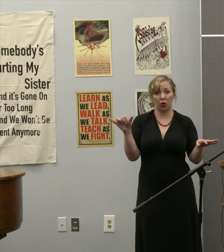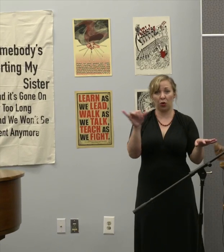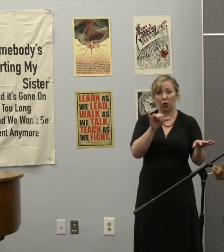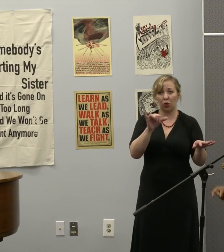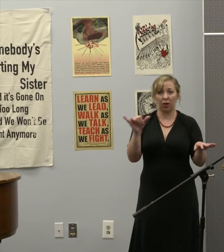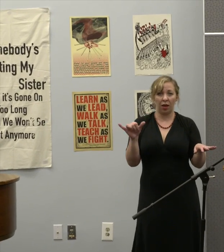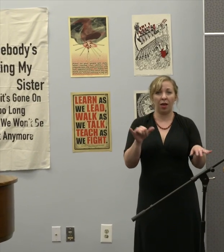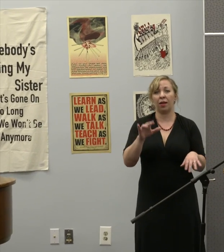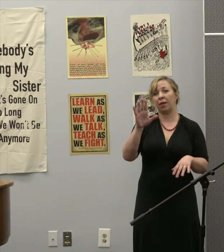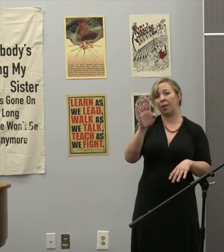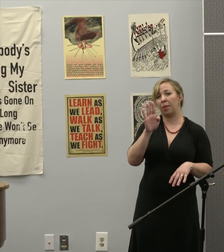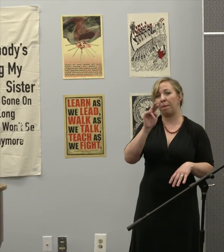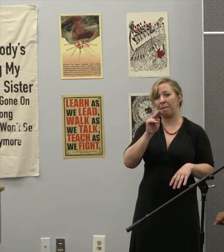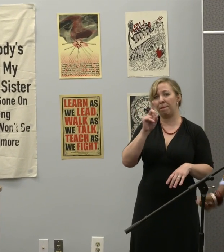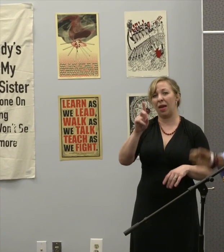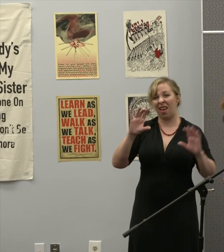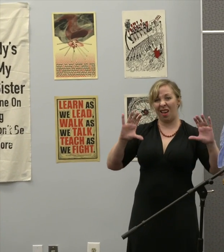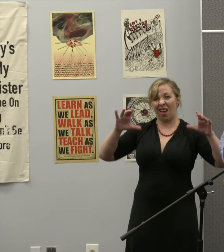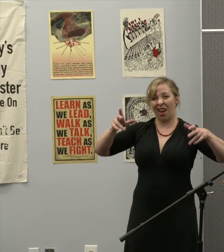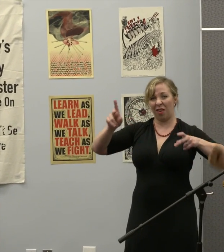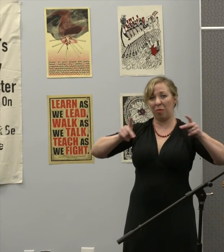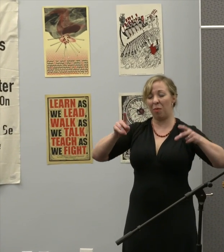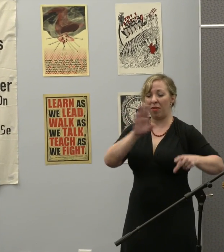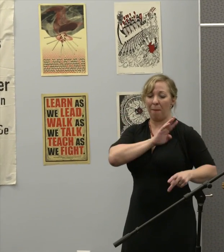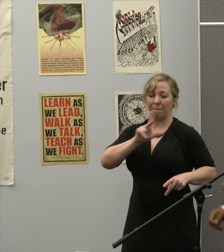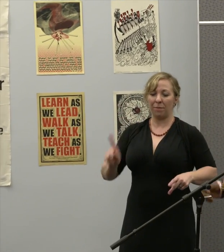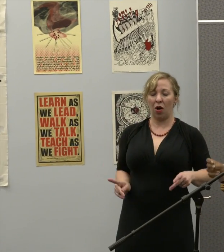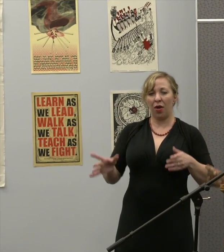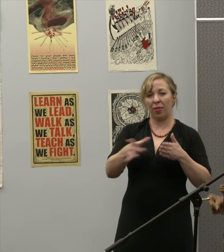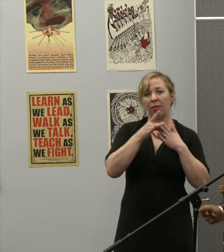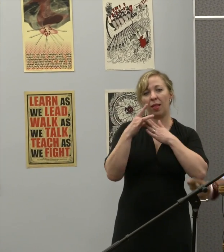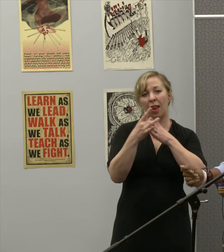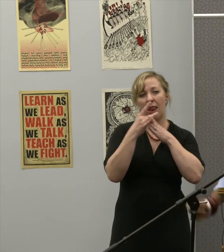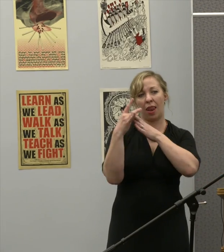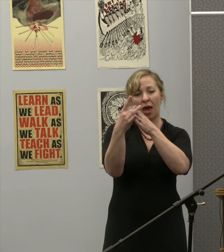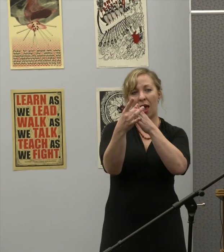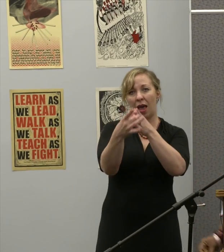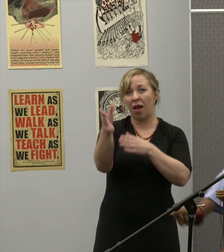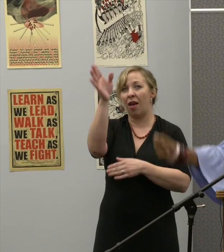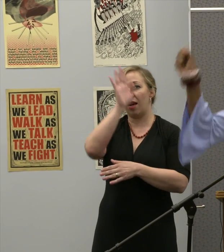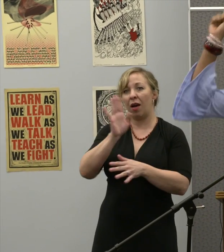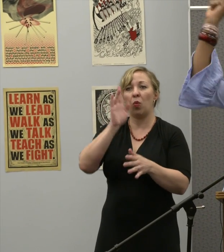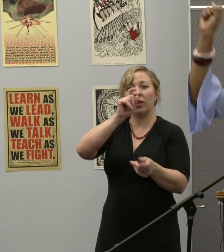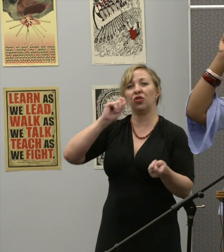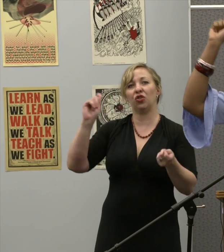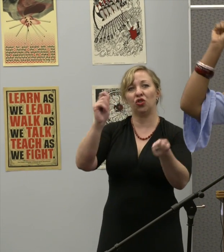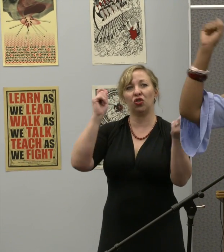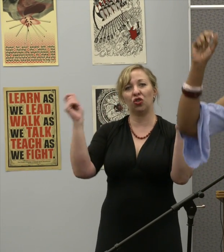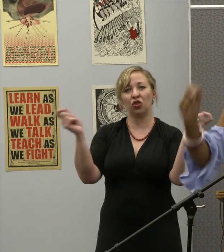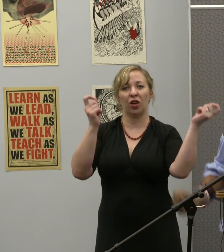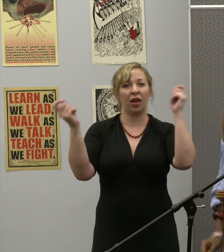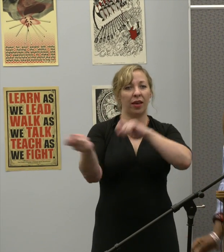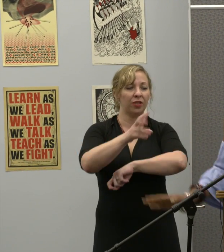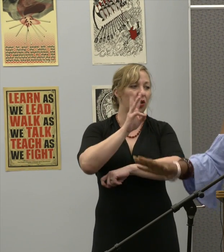that Martin led. God's gonna trouble the water. Yes.